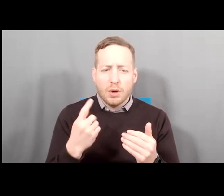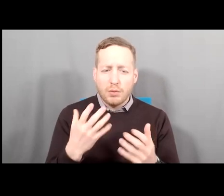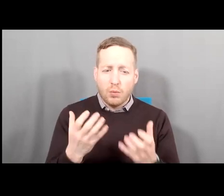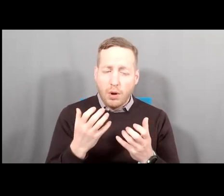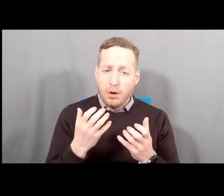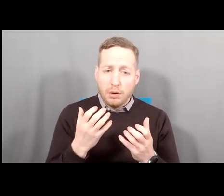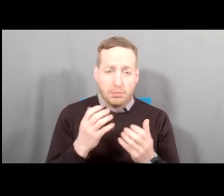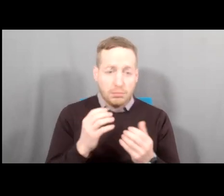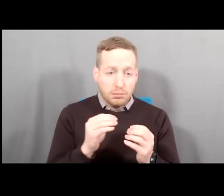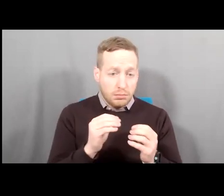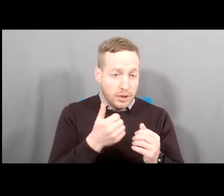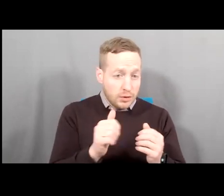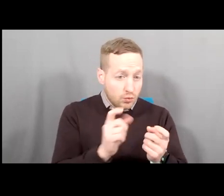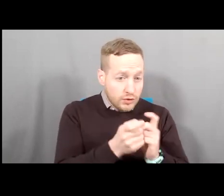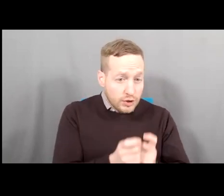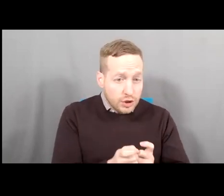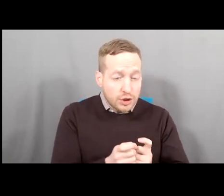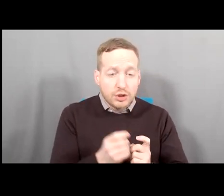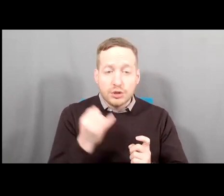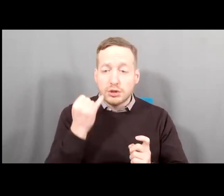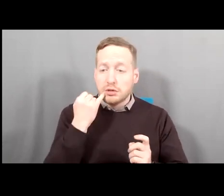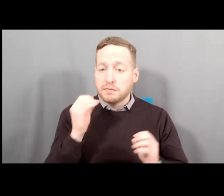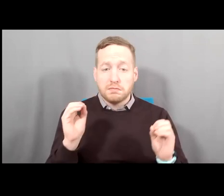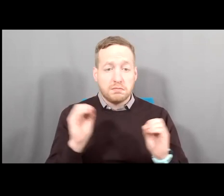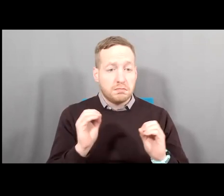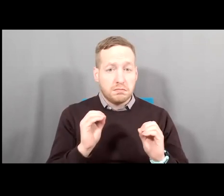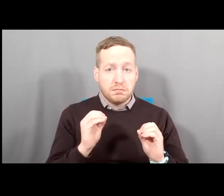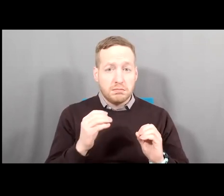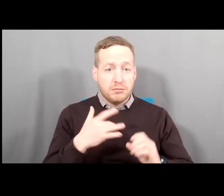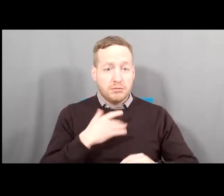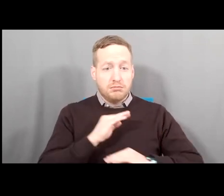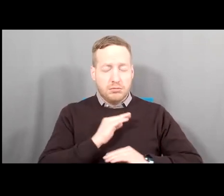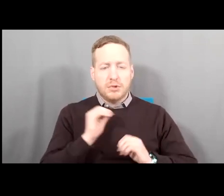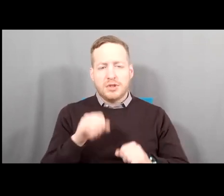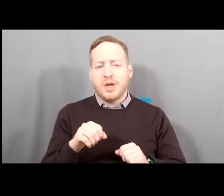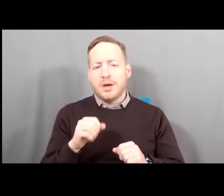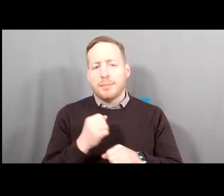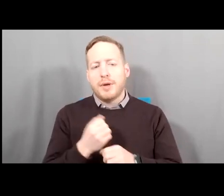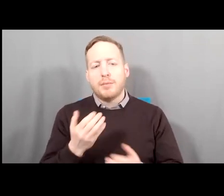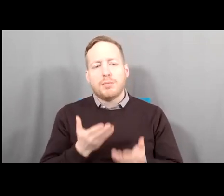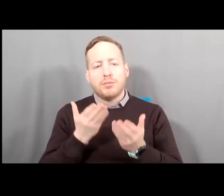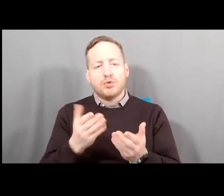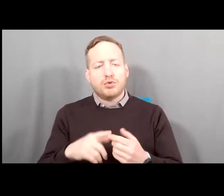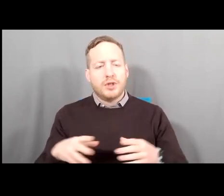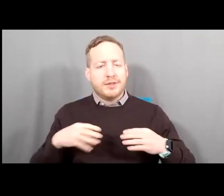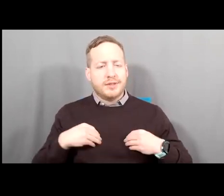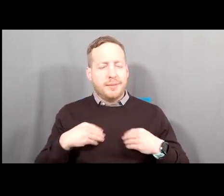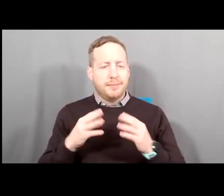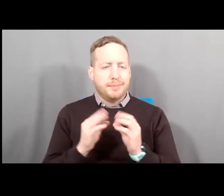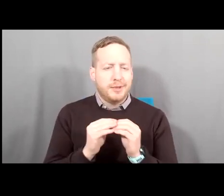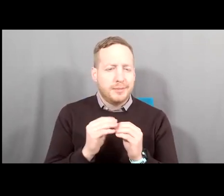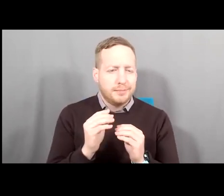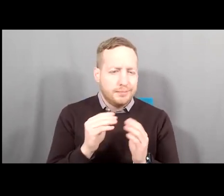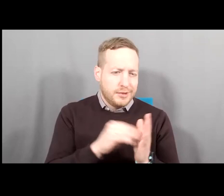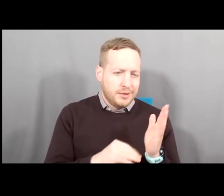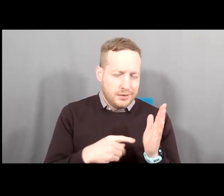Okay, does anybody want to make any revisions? Seeing none, then I would entertain